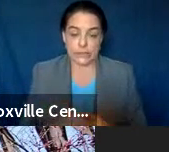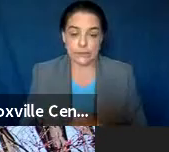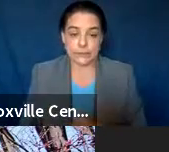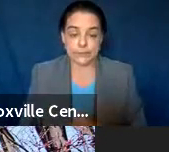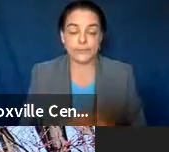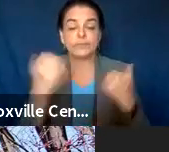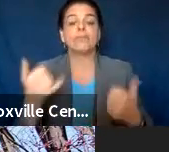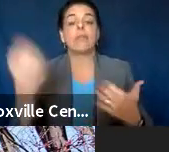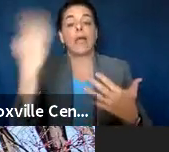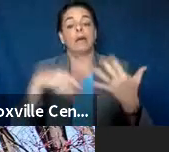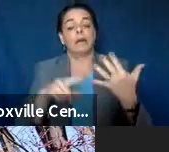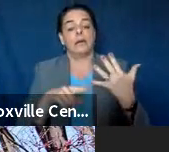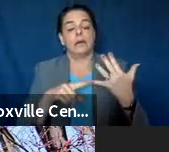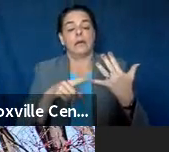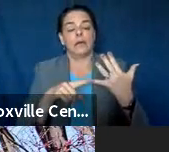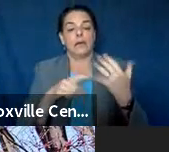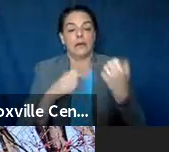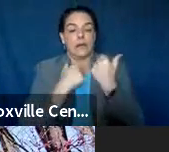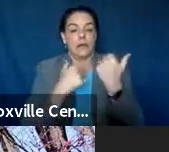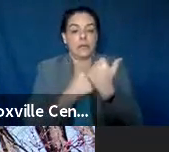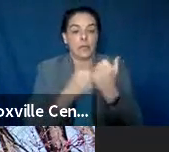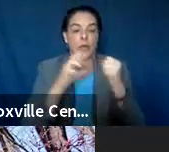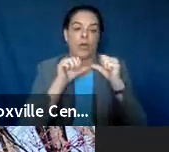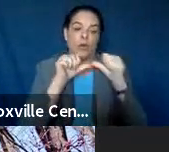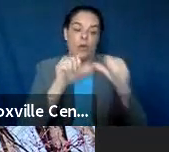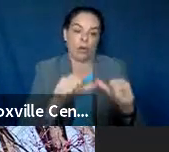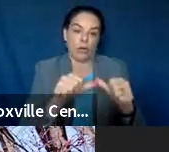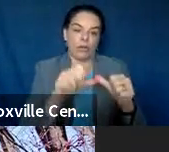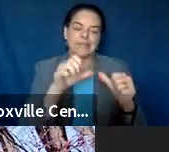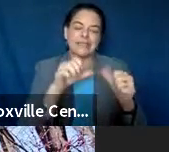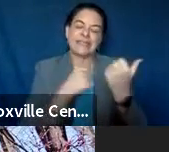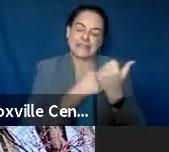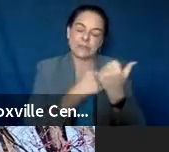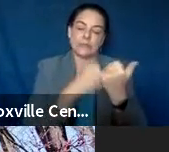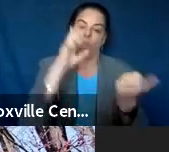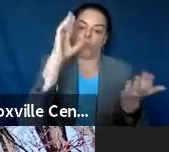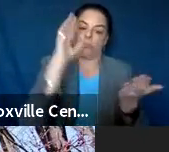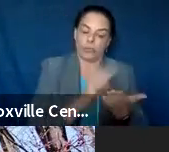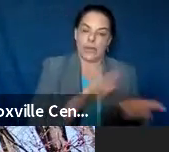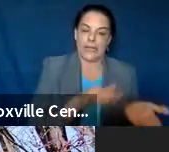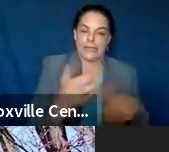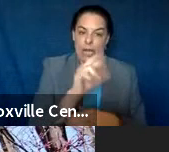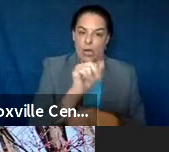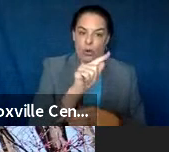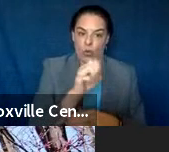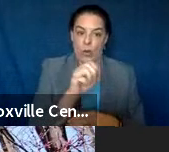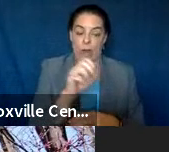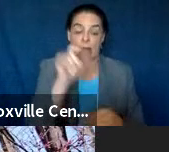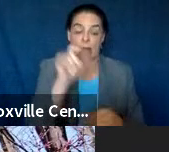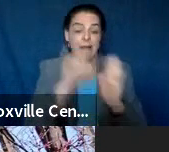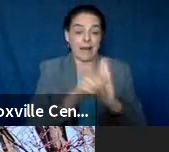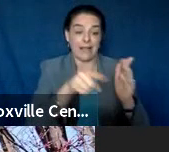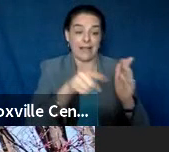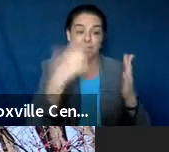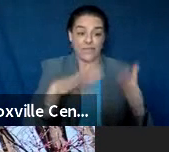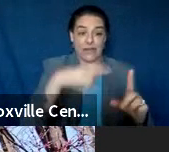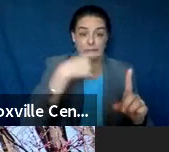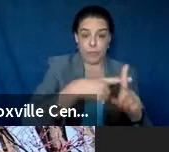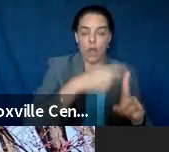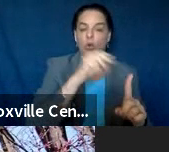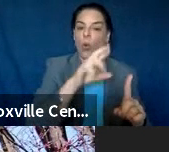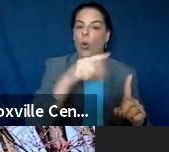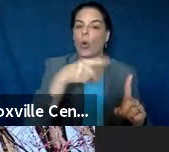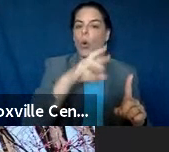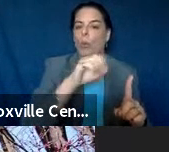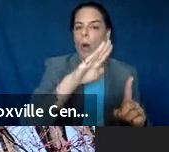Moving on to the fifth benchmark, sustained or decreased COVID-19 related death rate for identified positive or probable cases. For this benchmark,